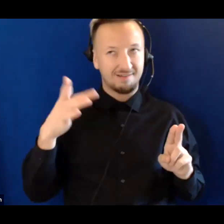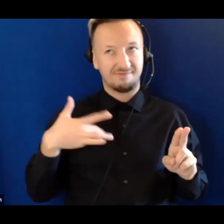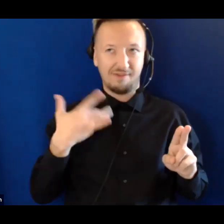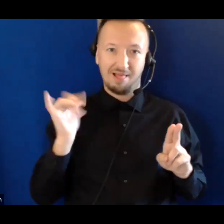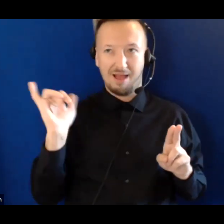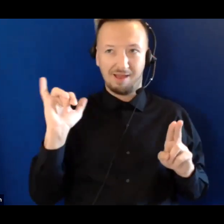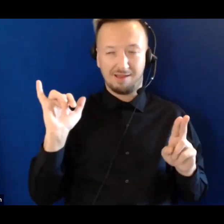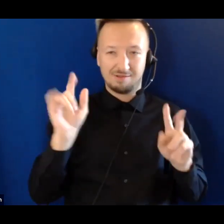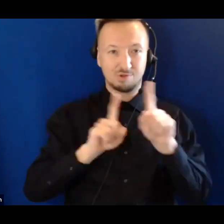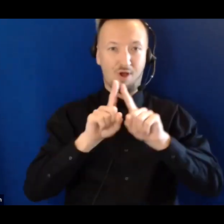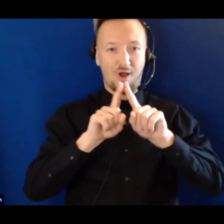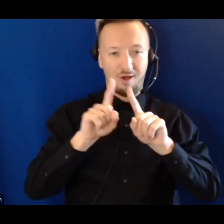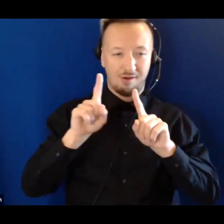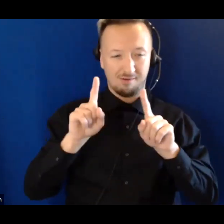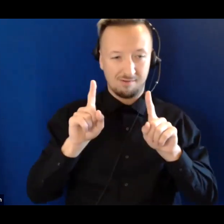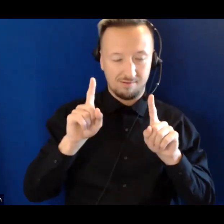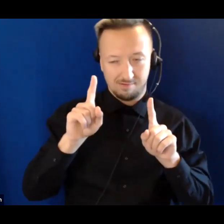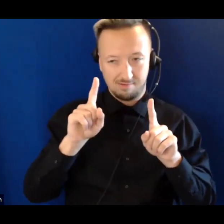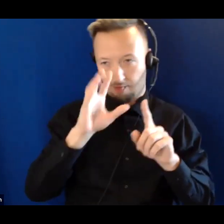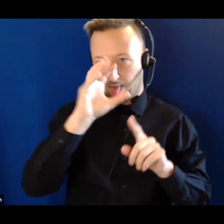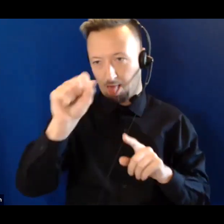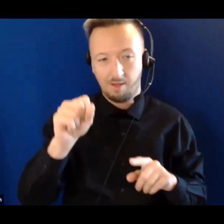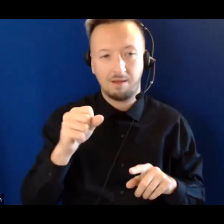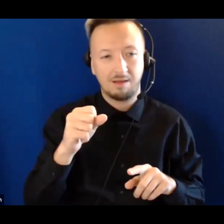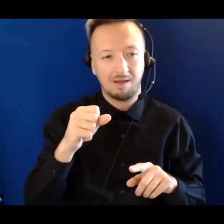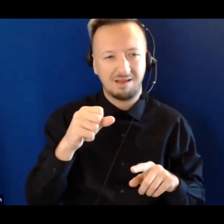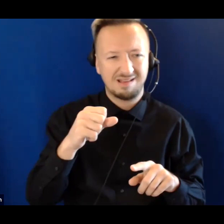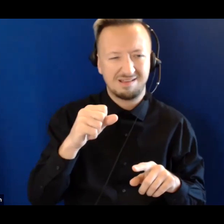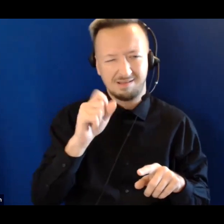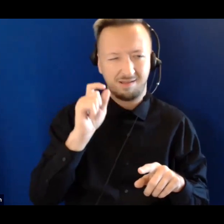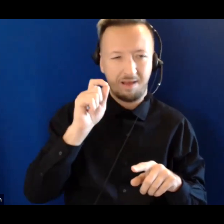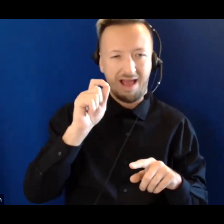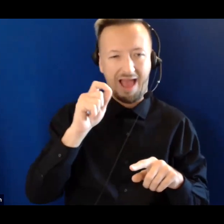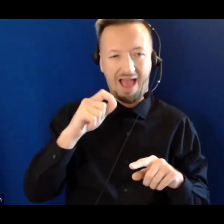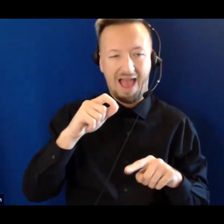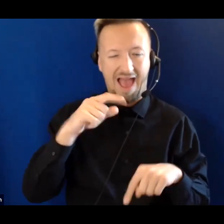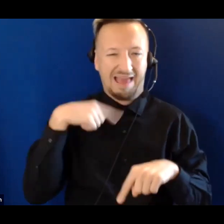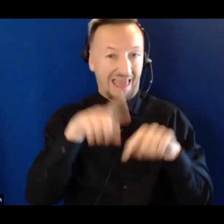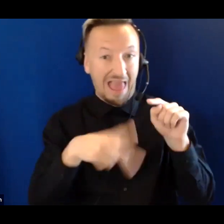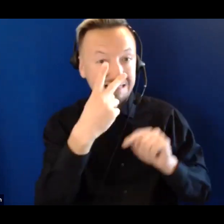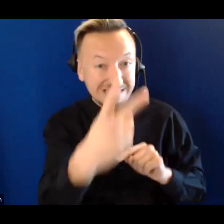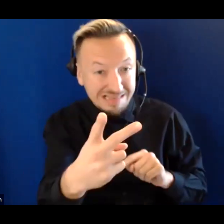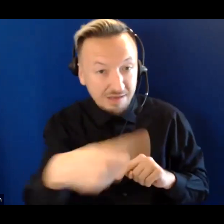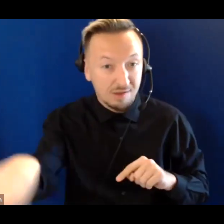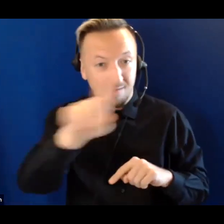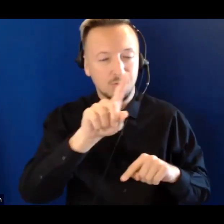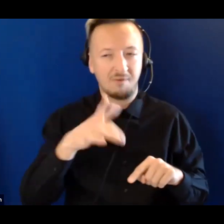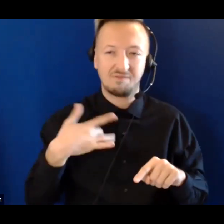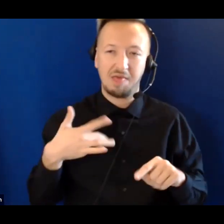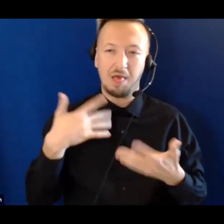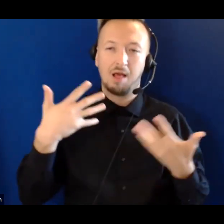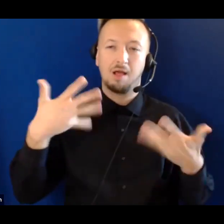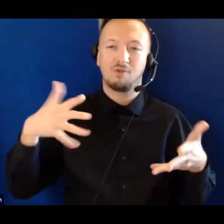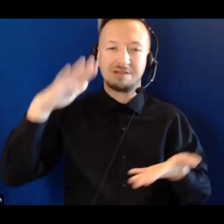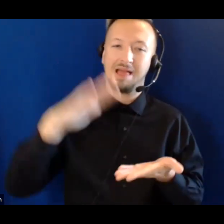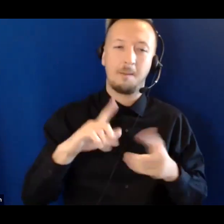now, but it's kind of cool because I can't really see y'all, so I don't feel as intimidated, but I know that y'all